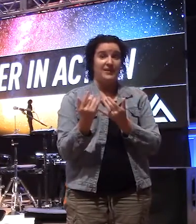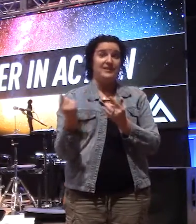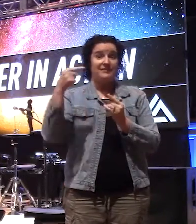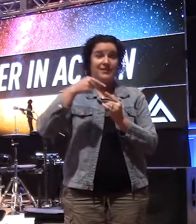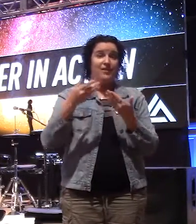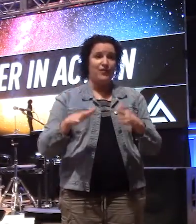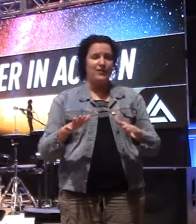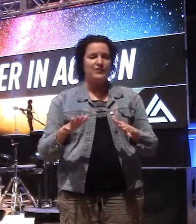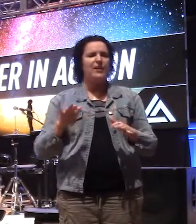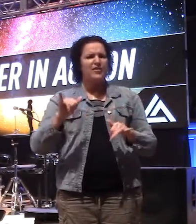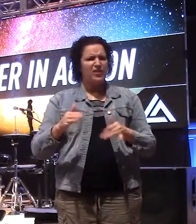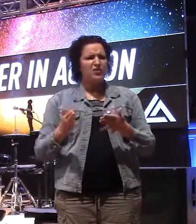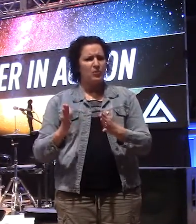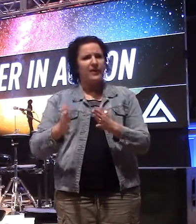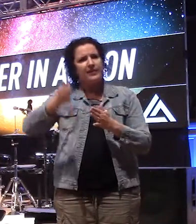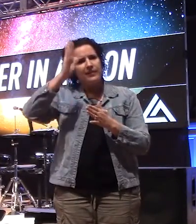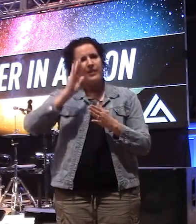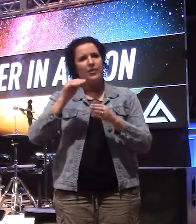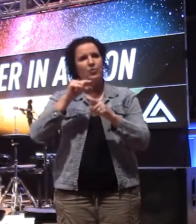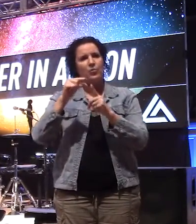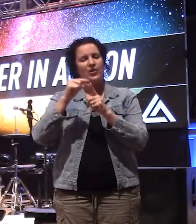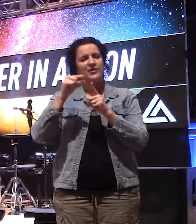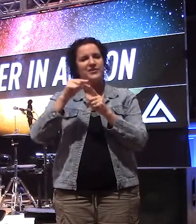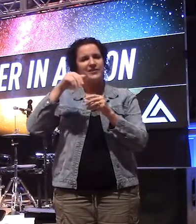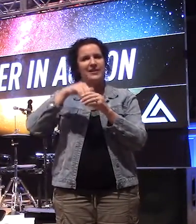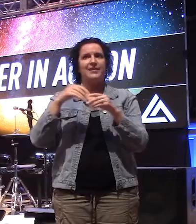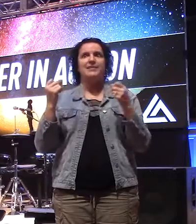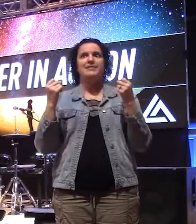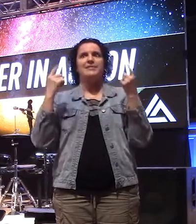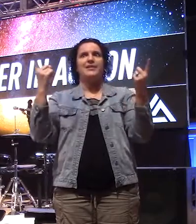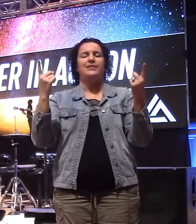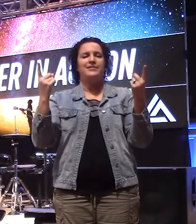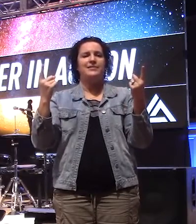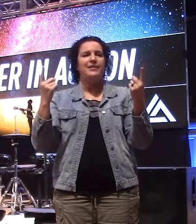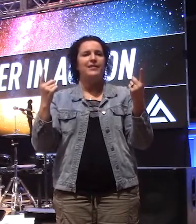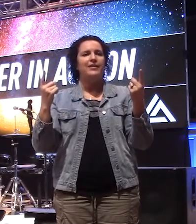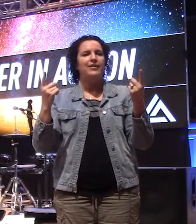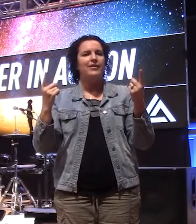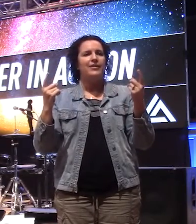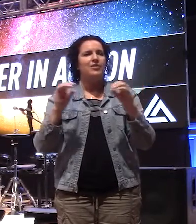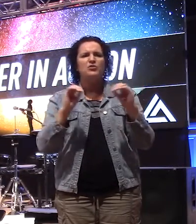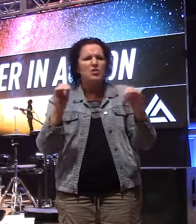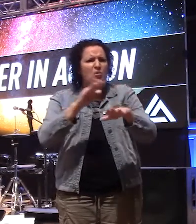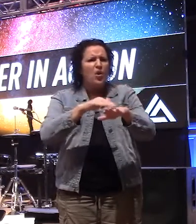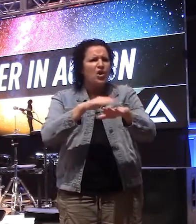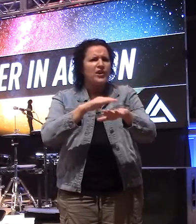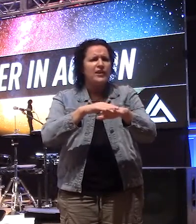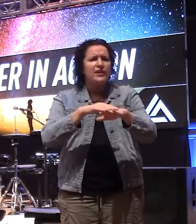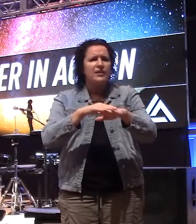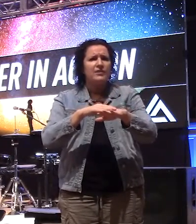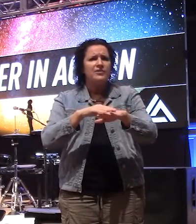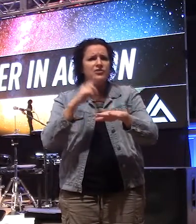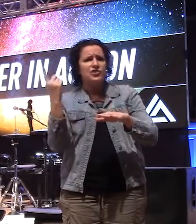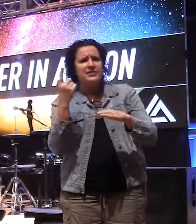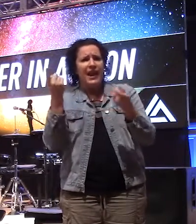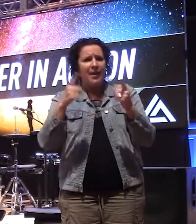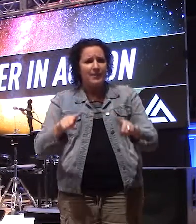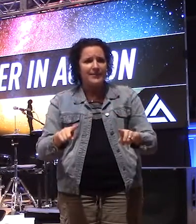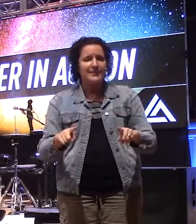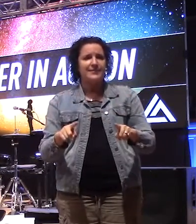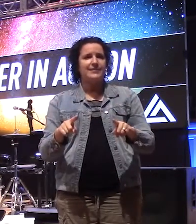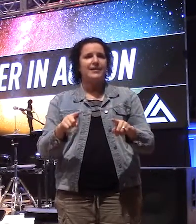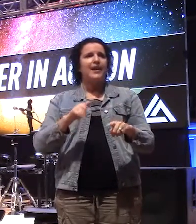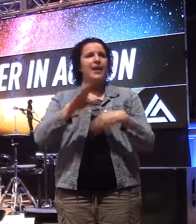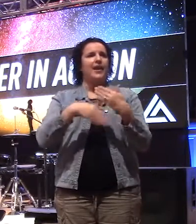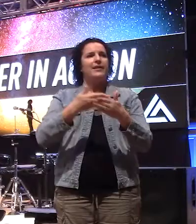us. It's in the suddenness of the event, the squeeze, the thing. There was no warning, no watch, it just happens. And